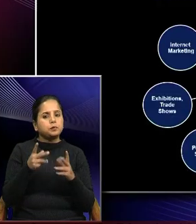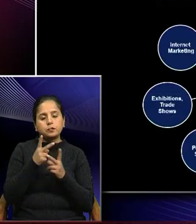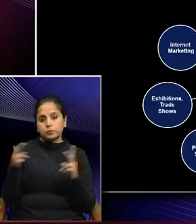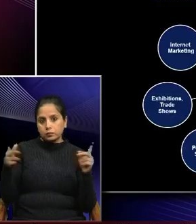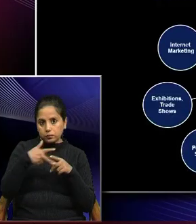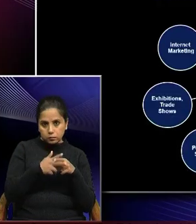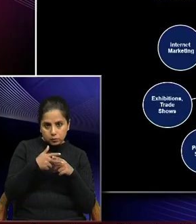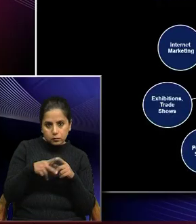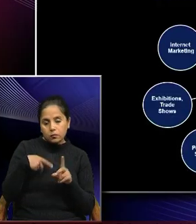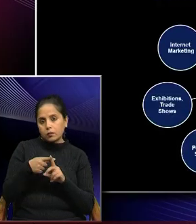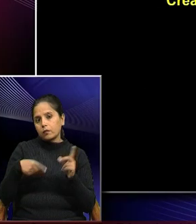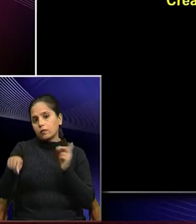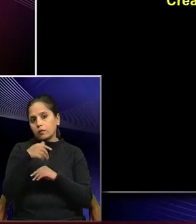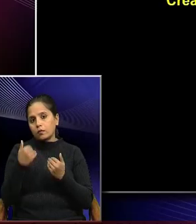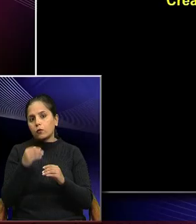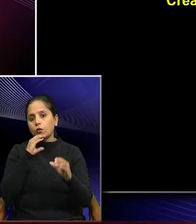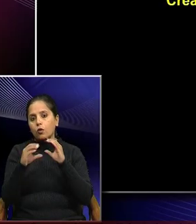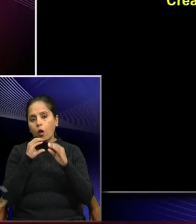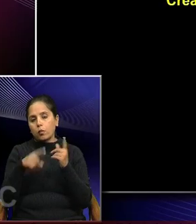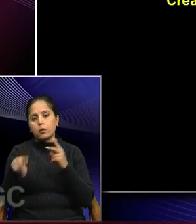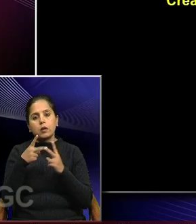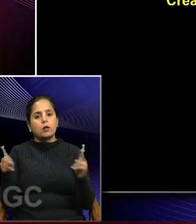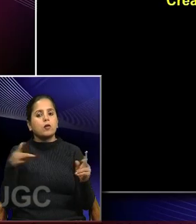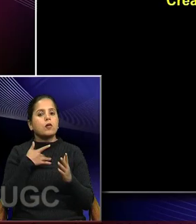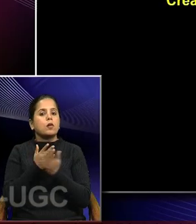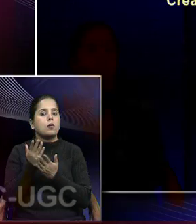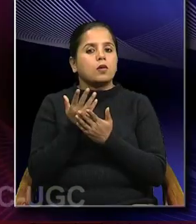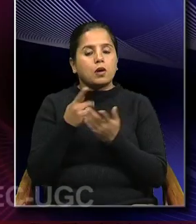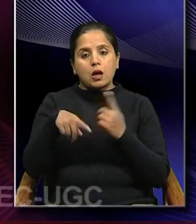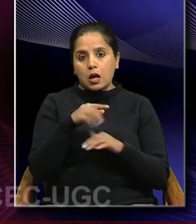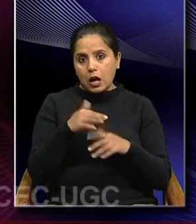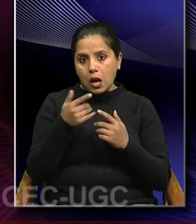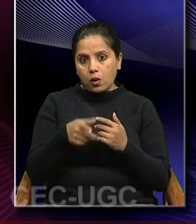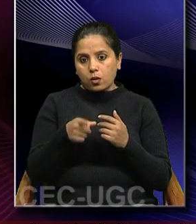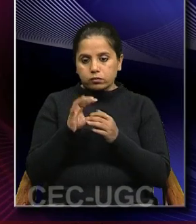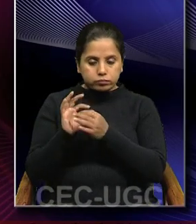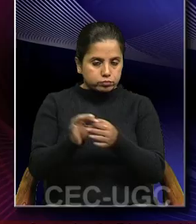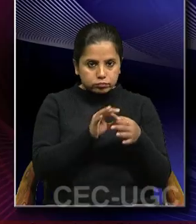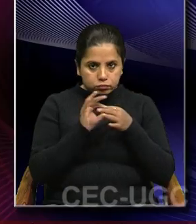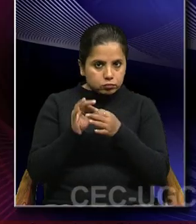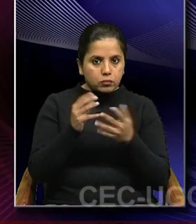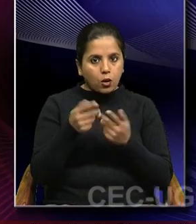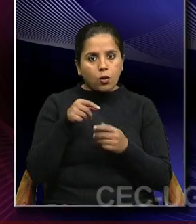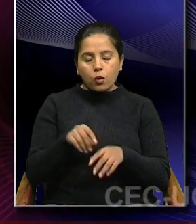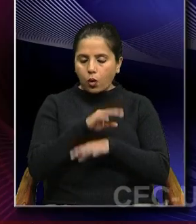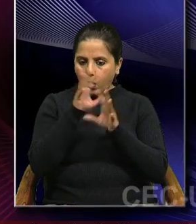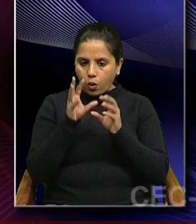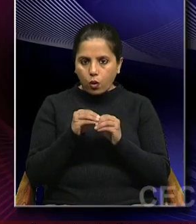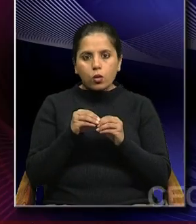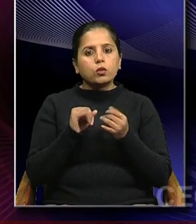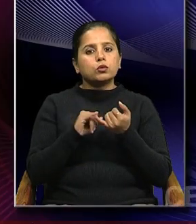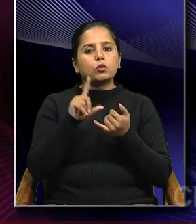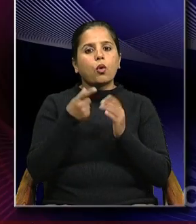tools and the way we are going to communicate. So, how to create synergies among all these sources, that